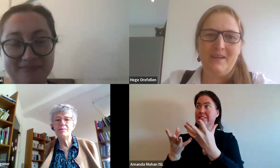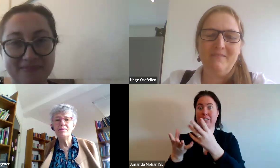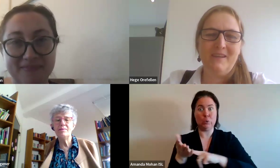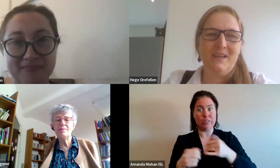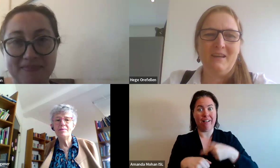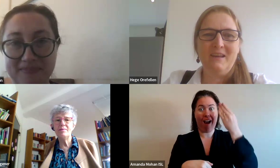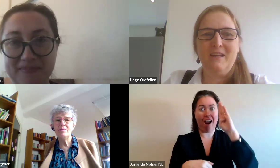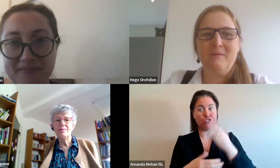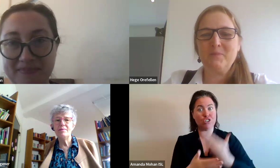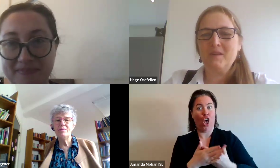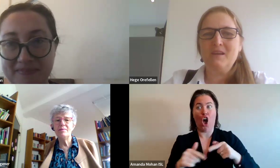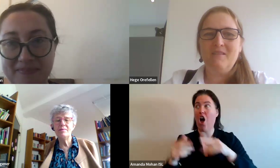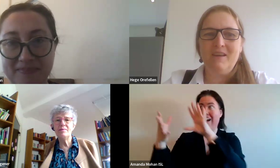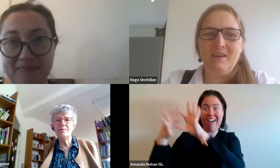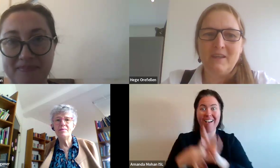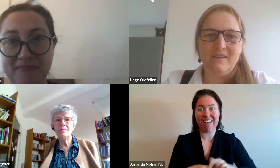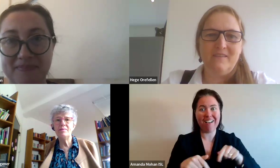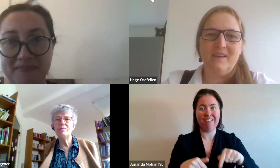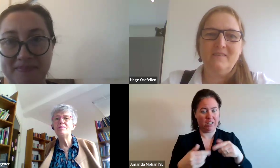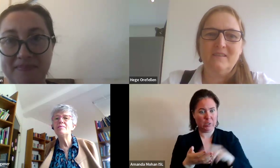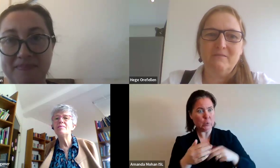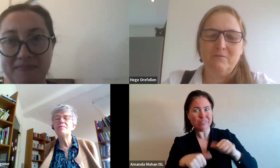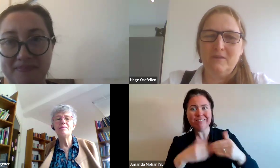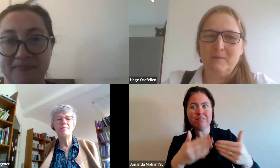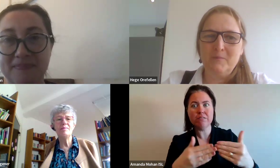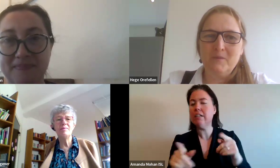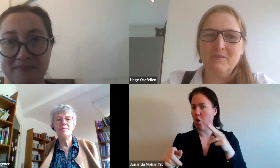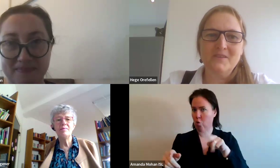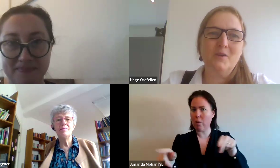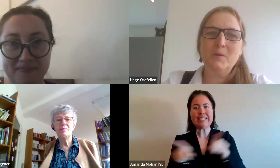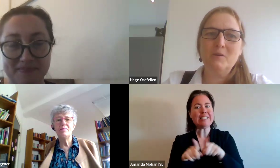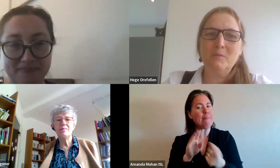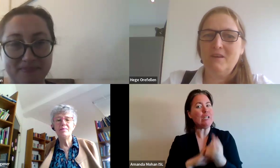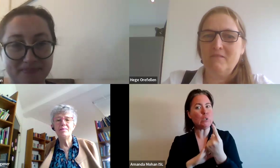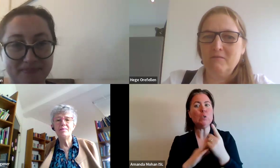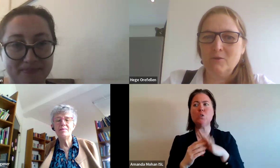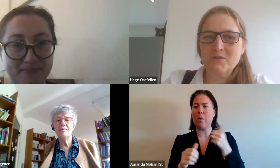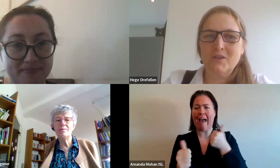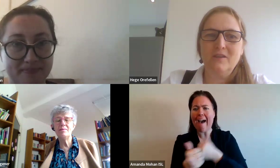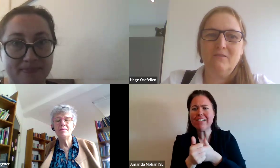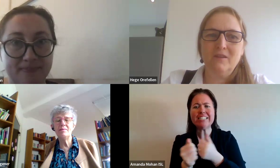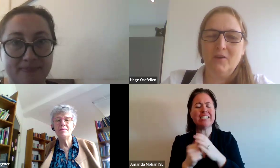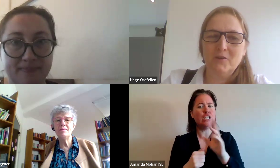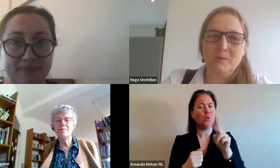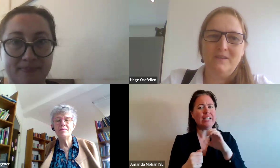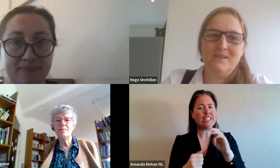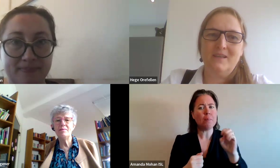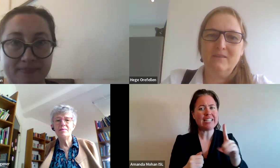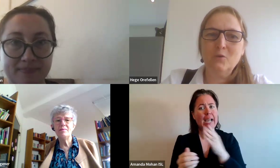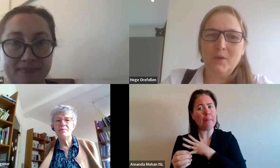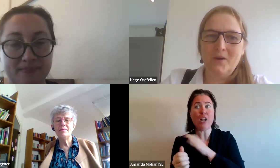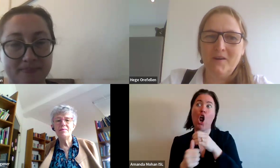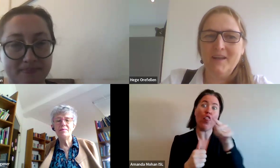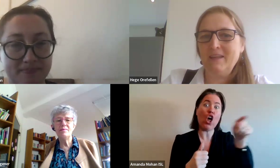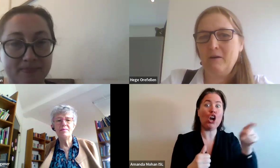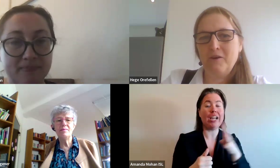problem, and we advocated that with the CRPD committee, and we have also done it with other committees and